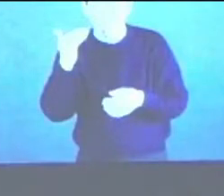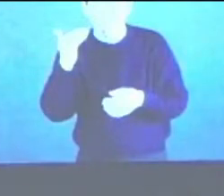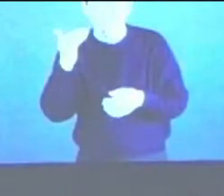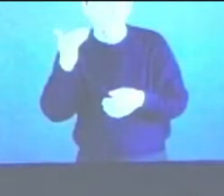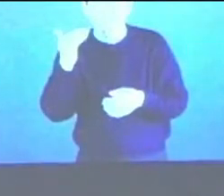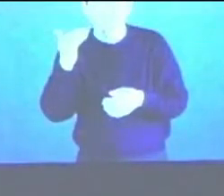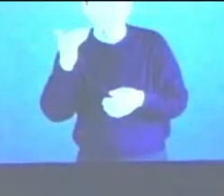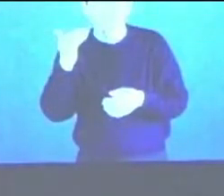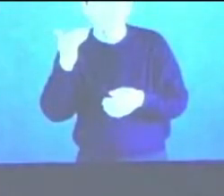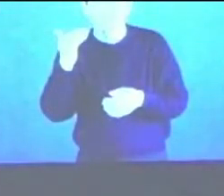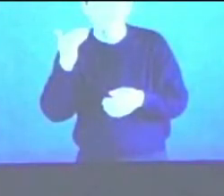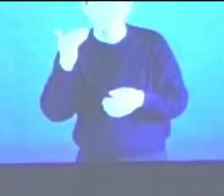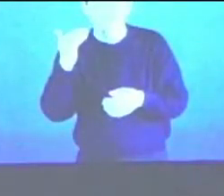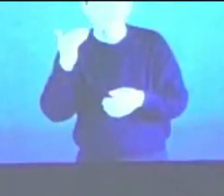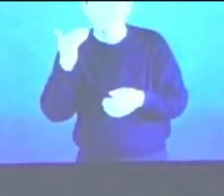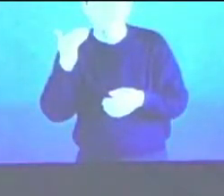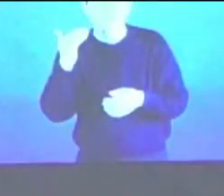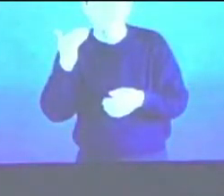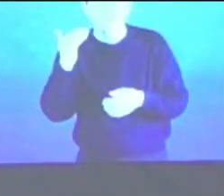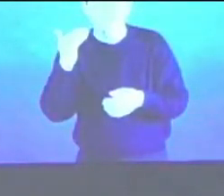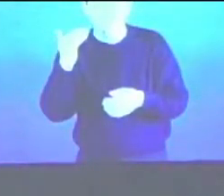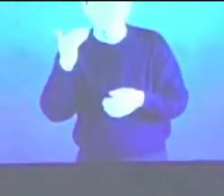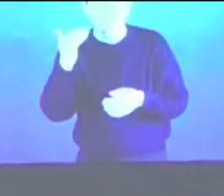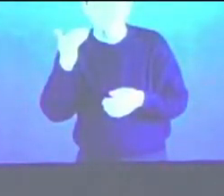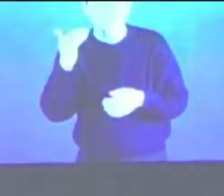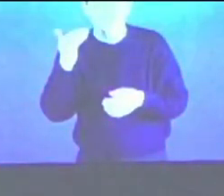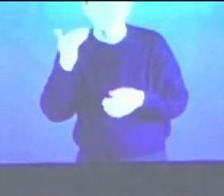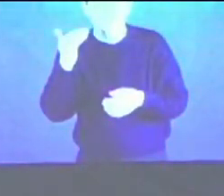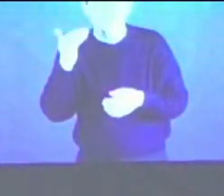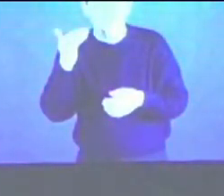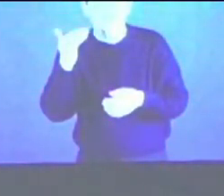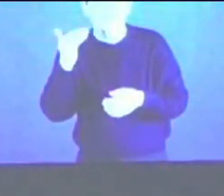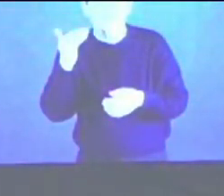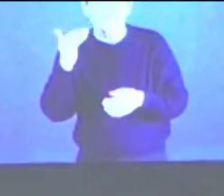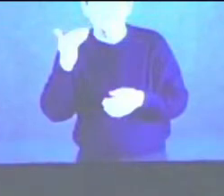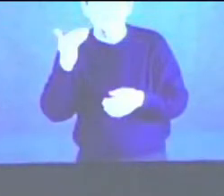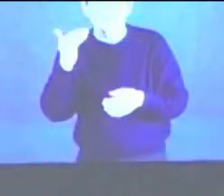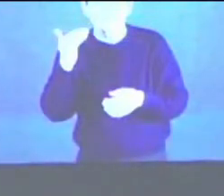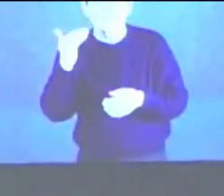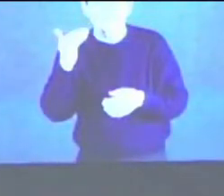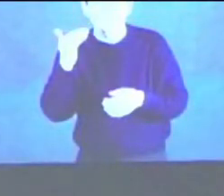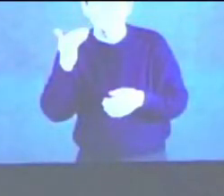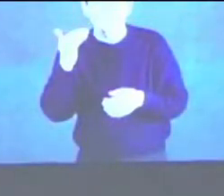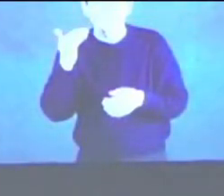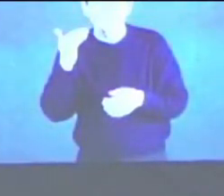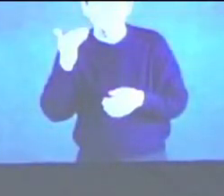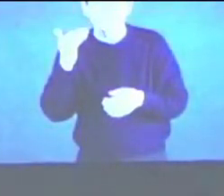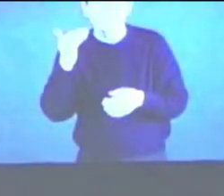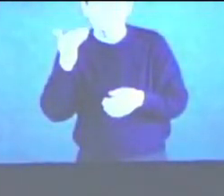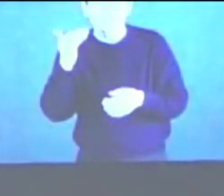not my name, but I want Jesus' name. I want everyone to realize how great Jesus